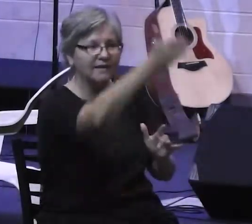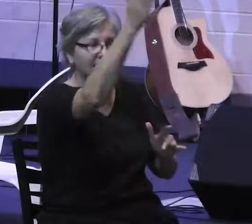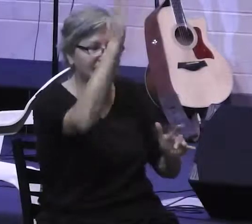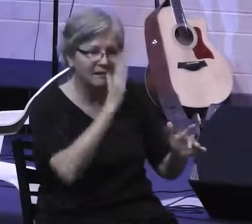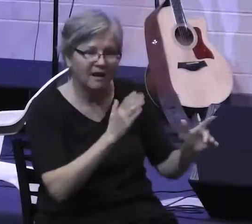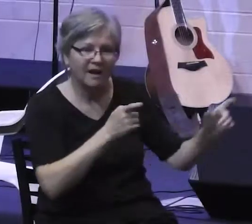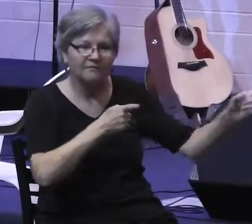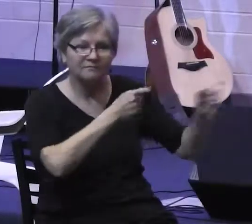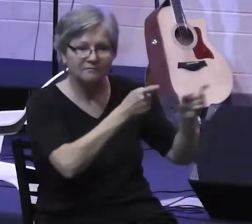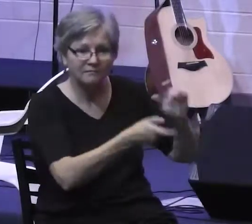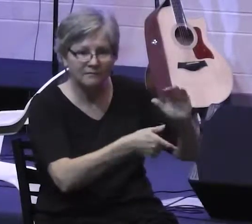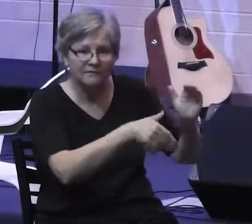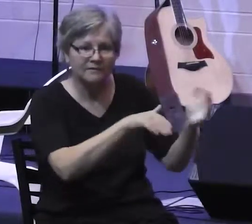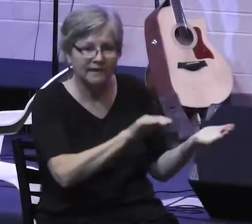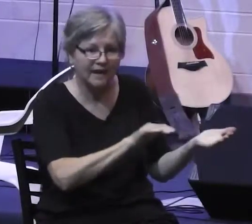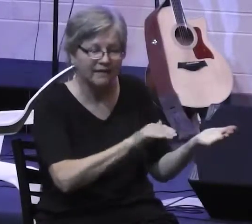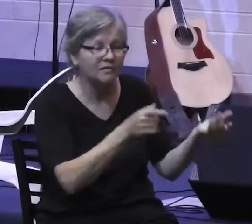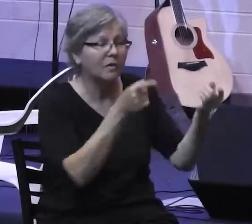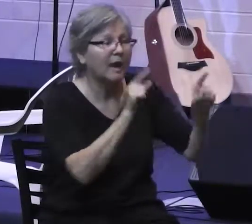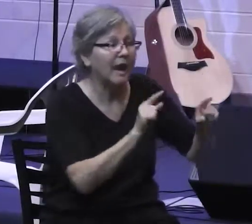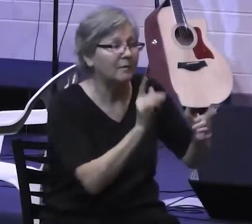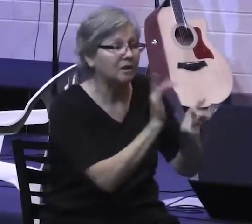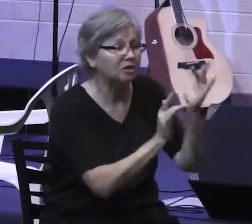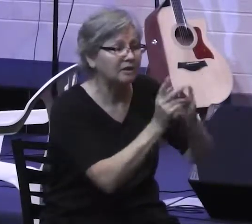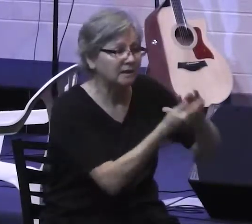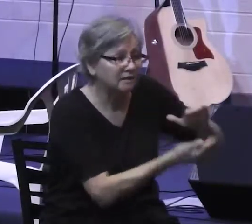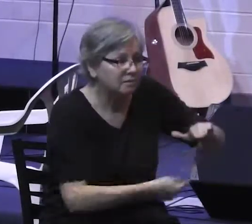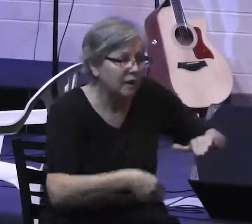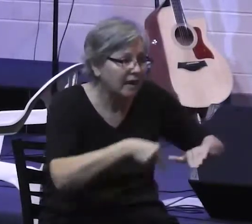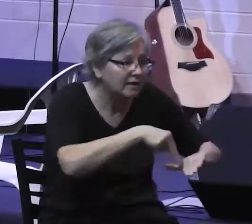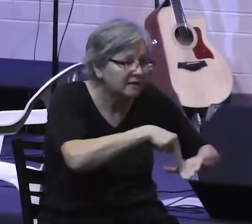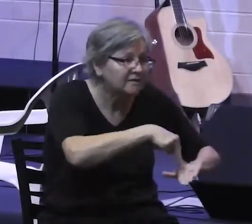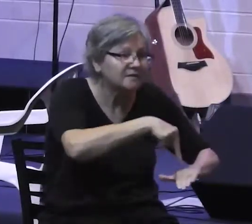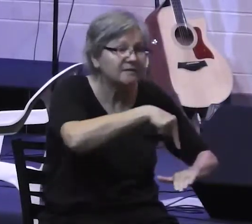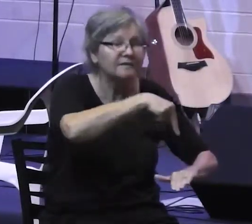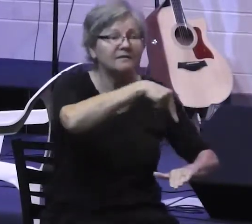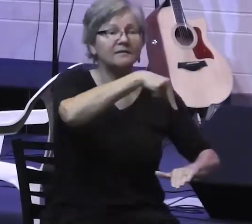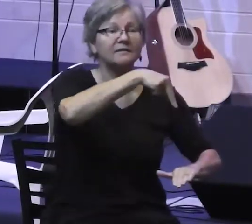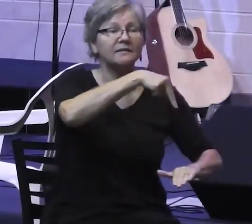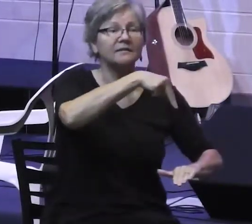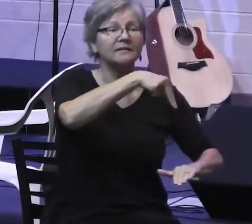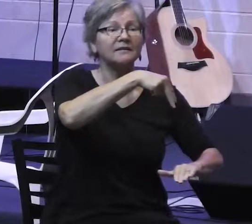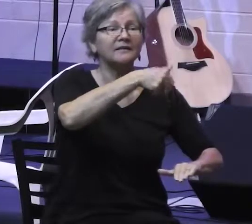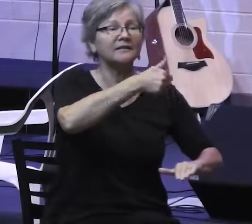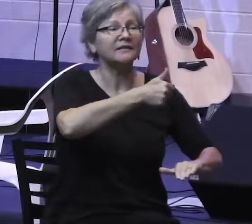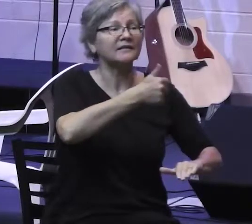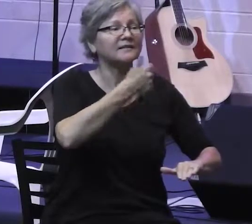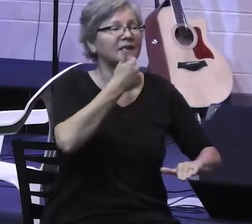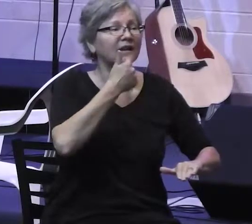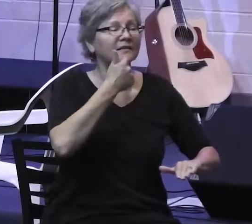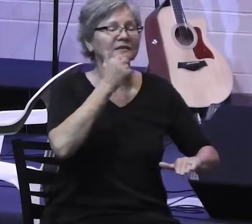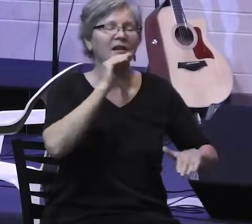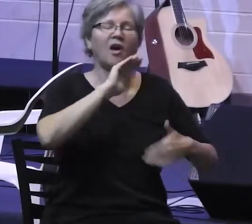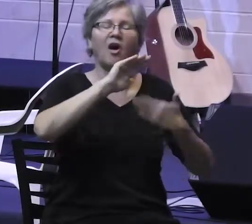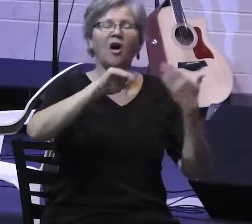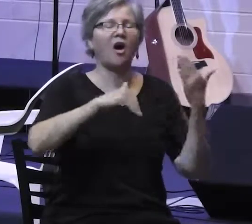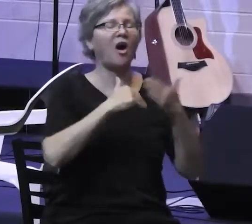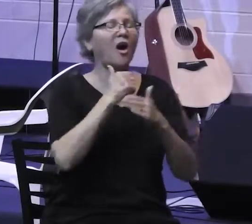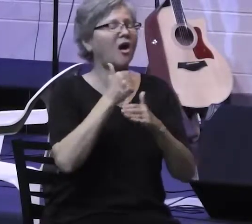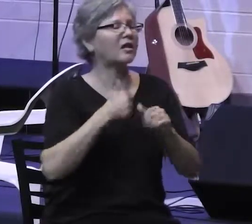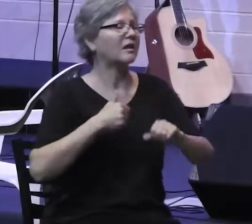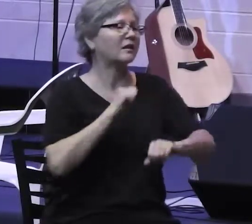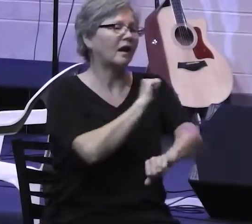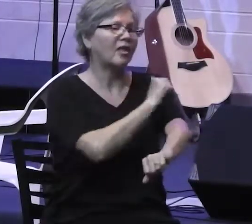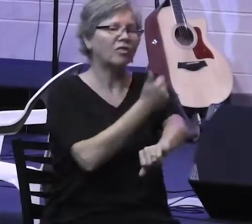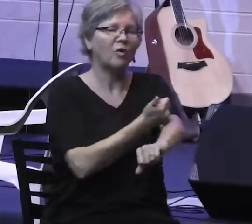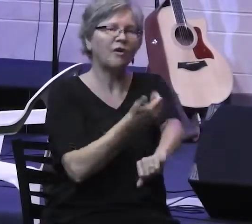fact, when he's raised from the grave, he now says, doesn't he? All authority on heaven and earth has been